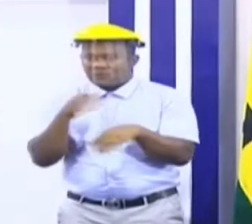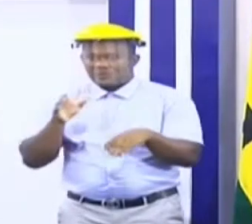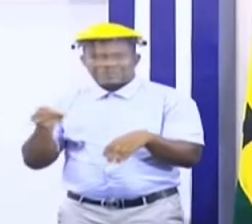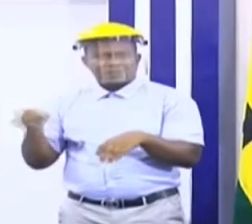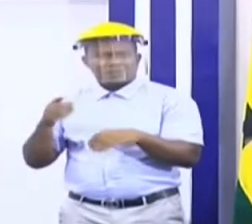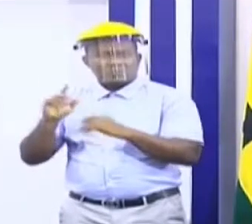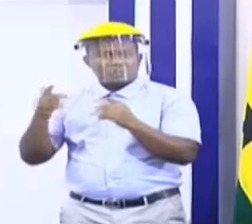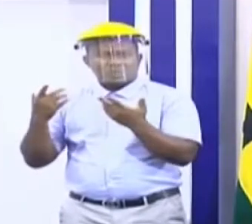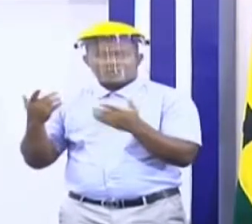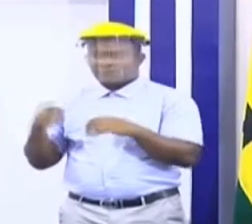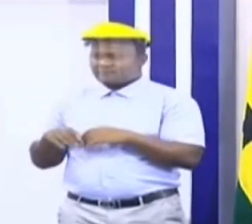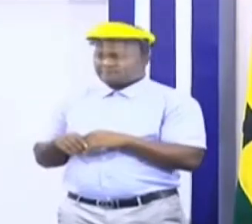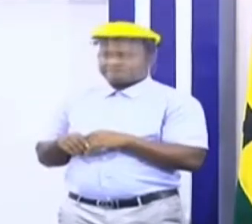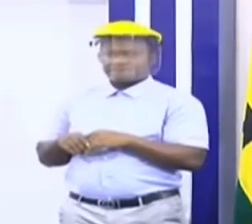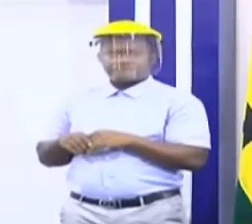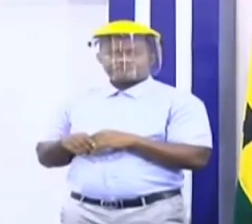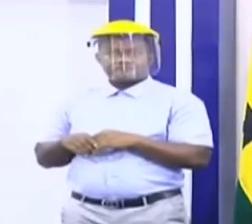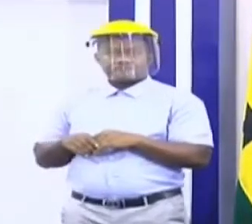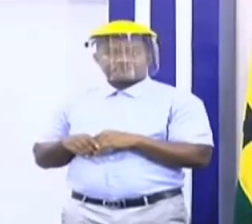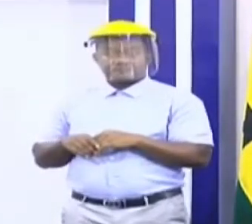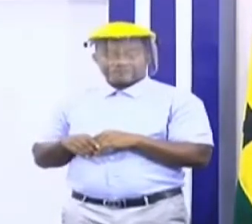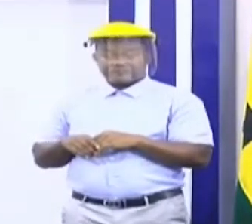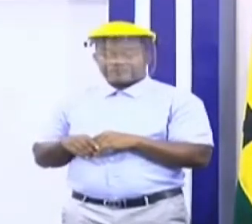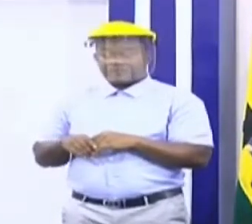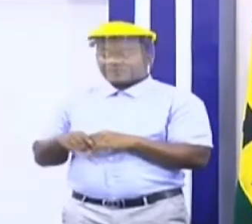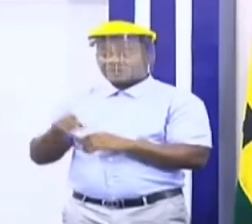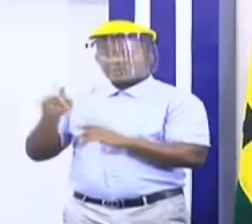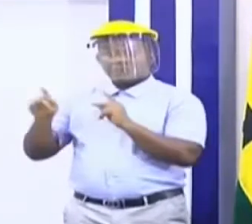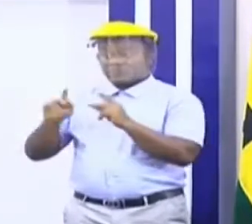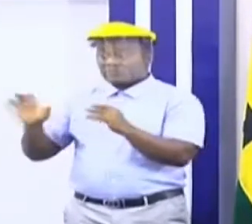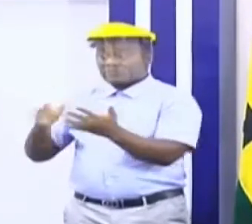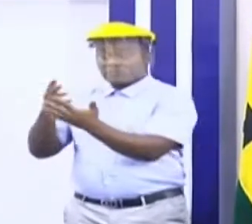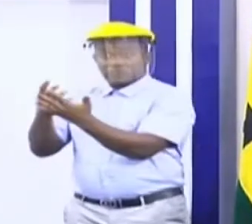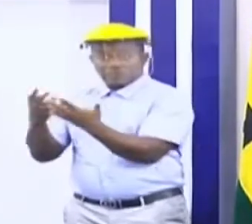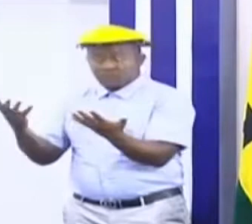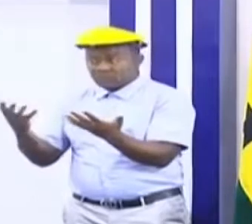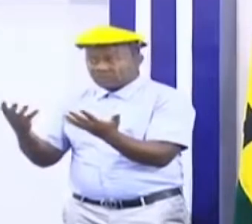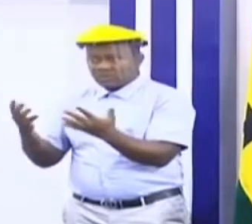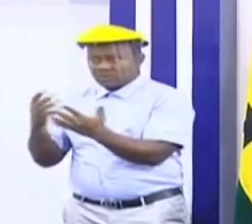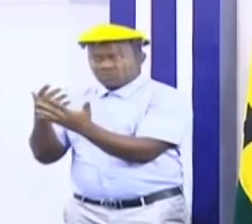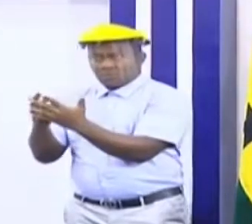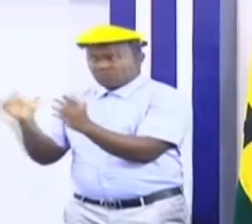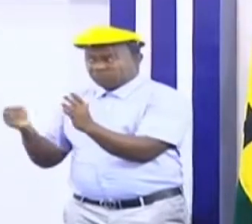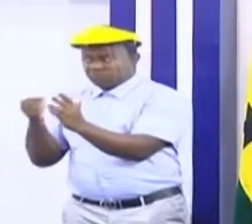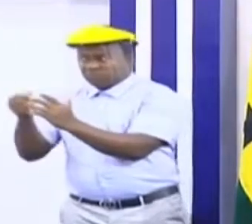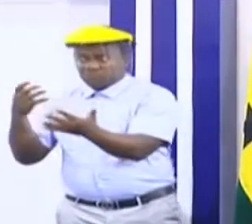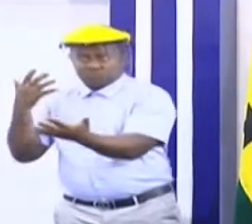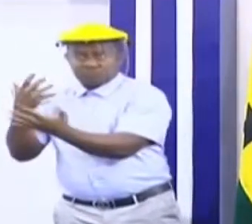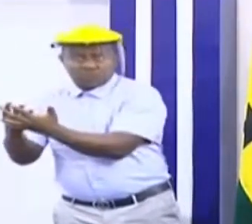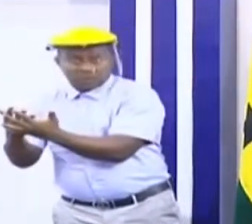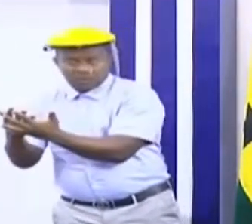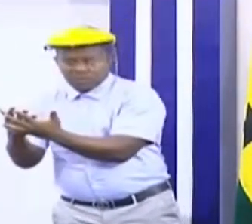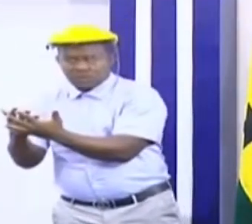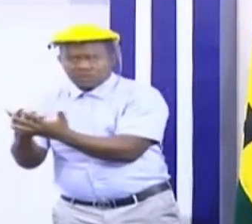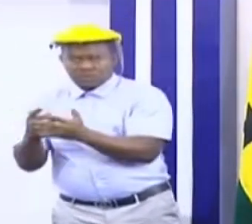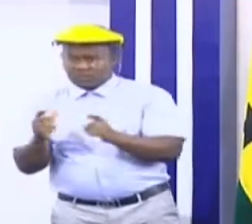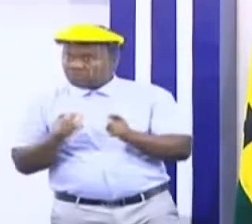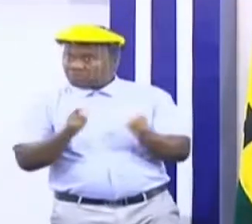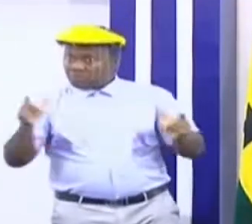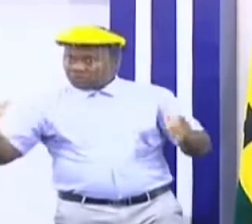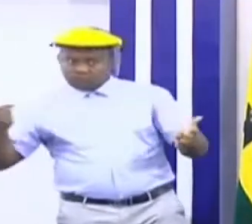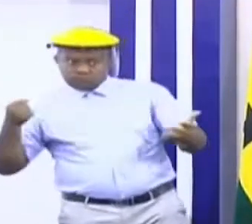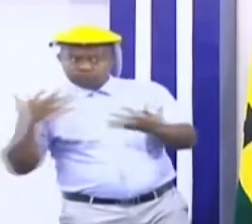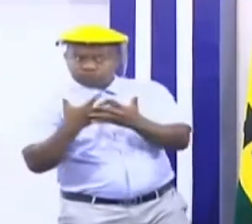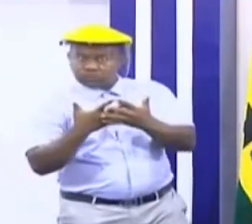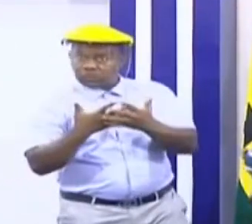for example, sentenced or people have to be put in custody, they are not commingled with the general population. And so that affects